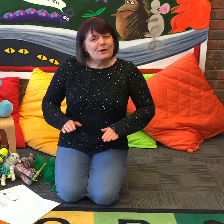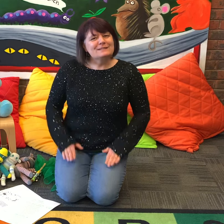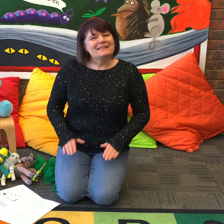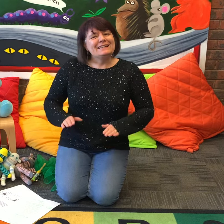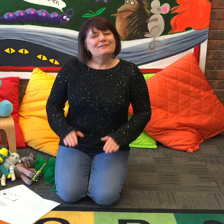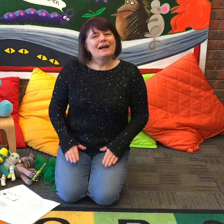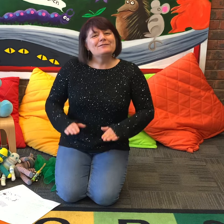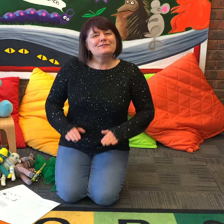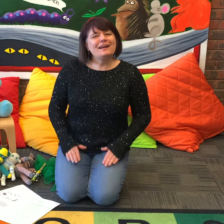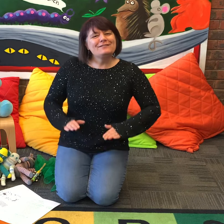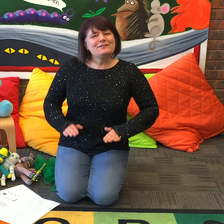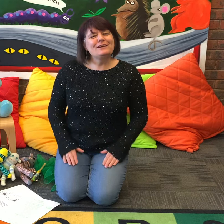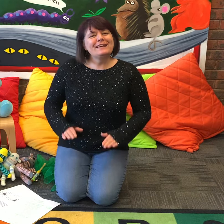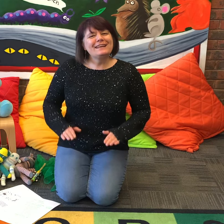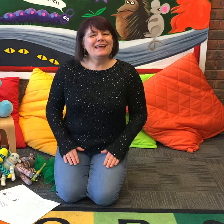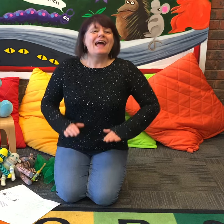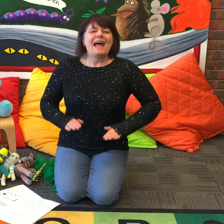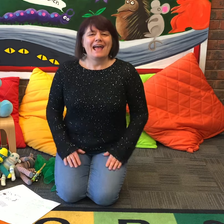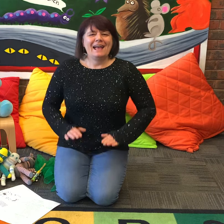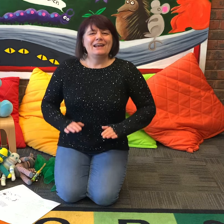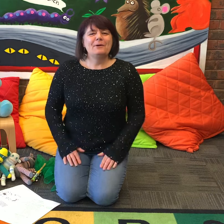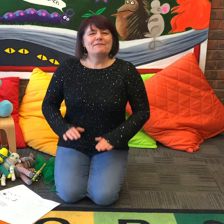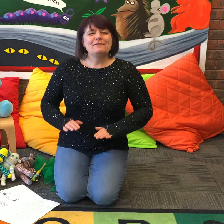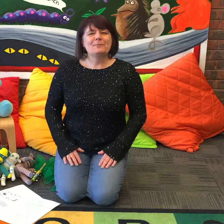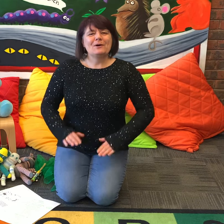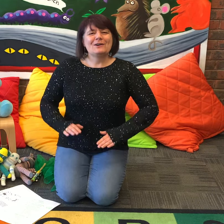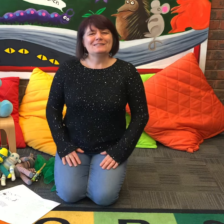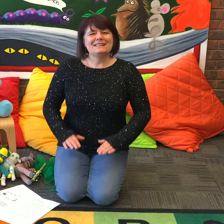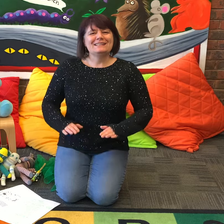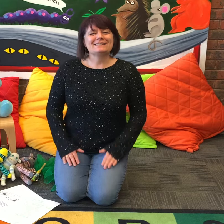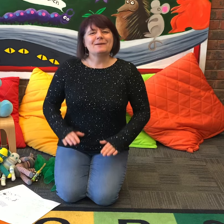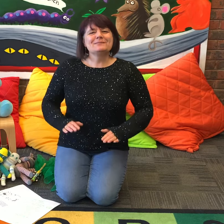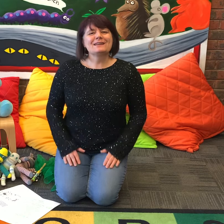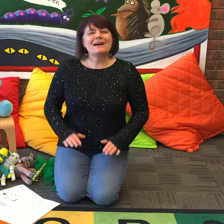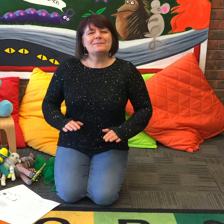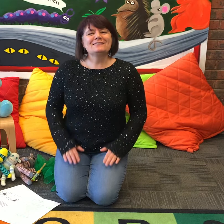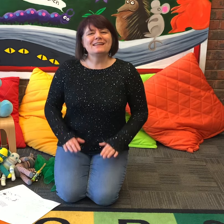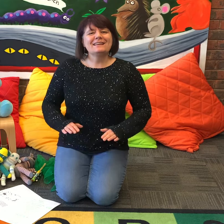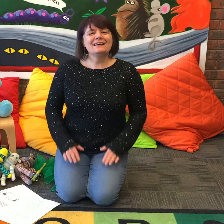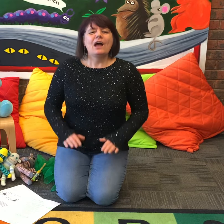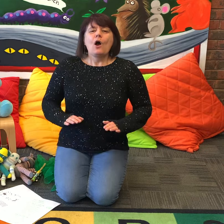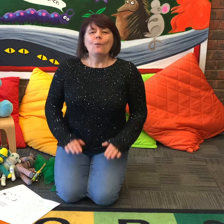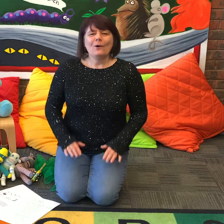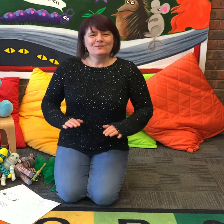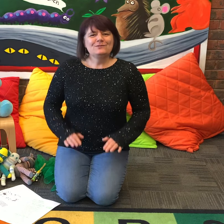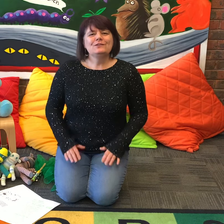everybody, round and round the ring. Hello everybody, it's time to come and sing.